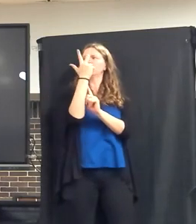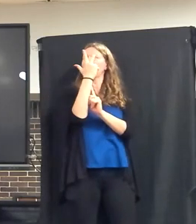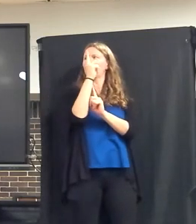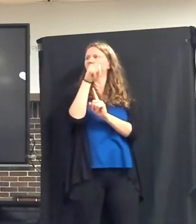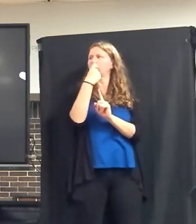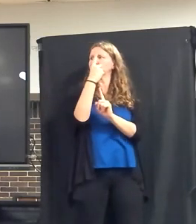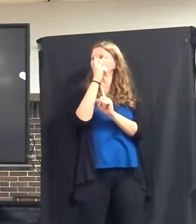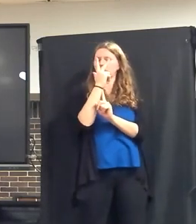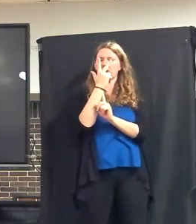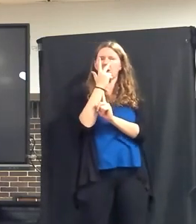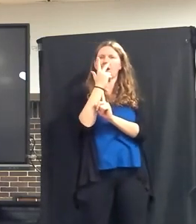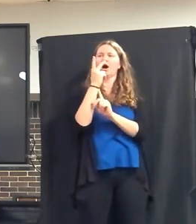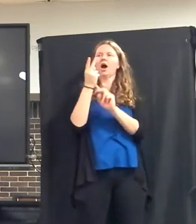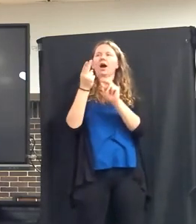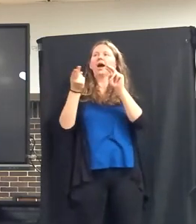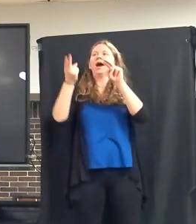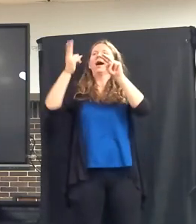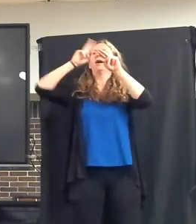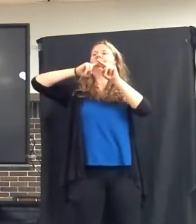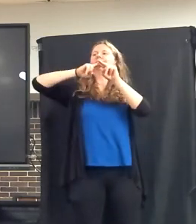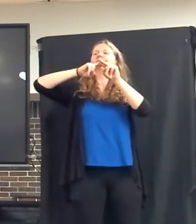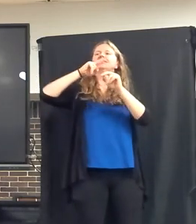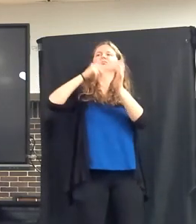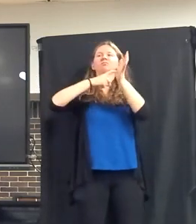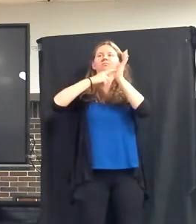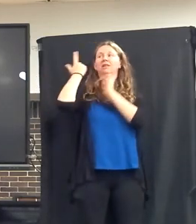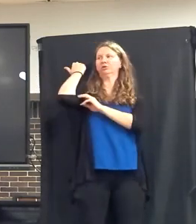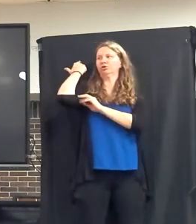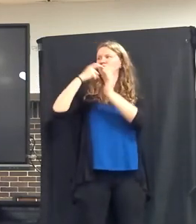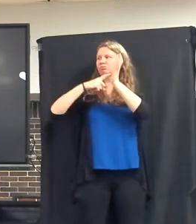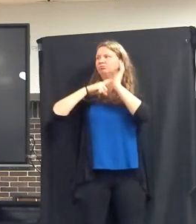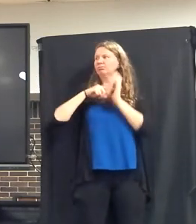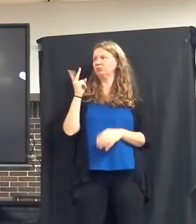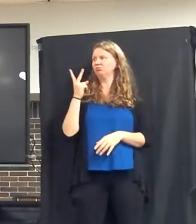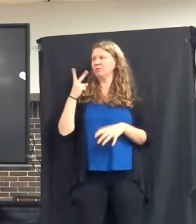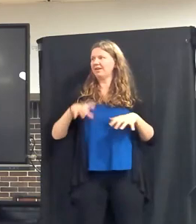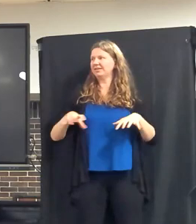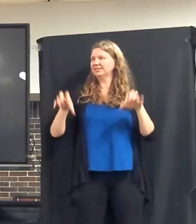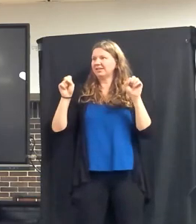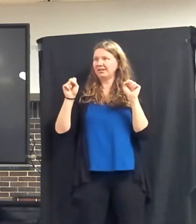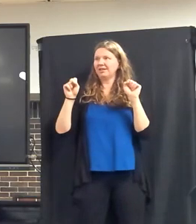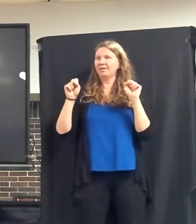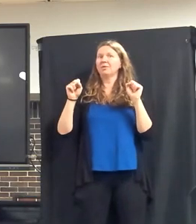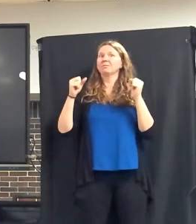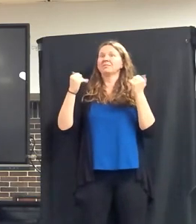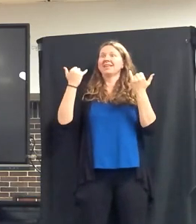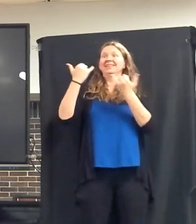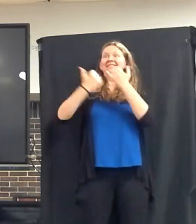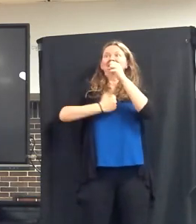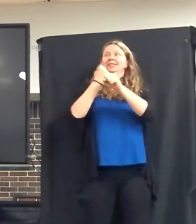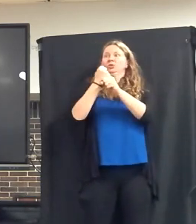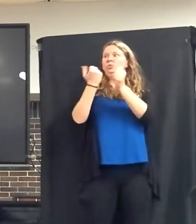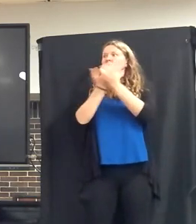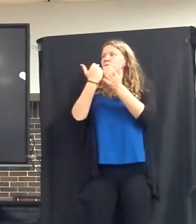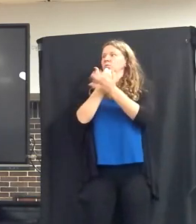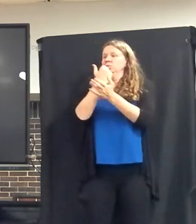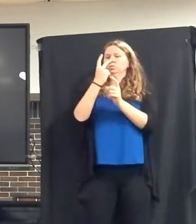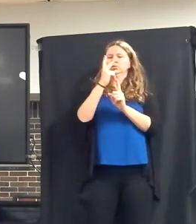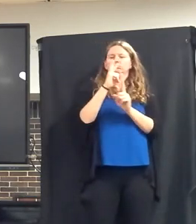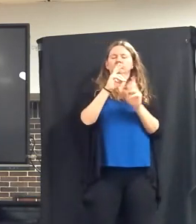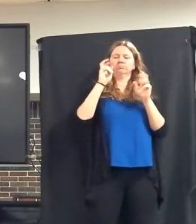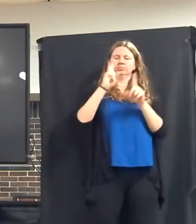year. Historically, this test was only offered to 3rd grade students. And then as of last year, the 2nd graders started